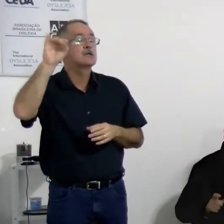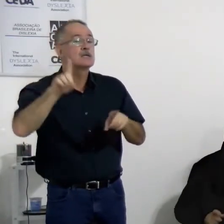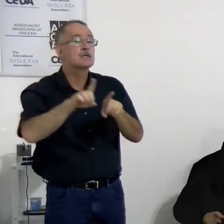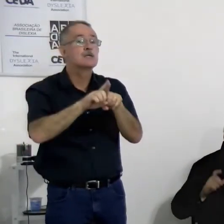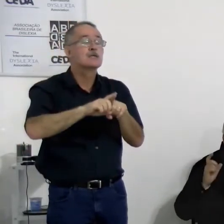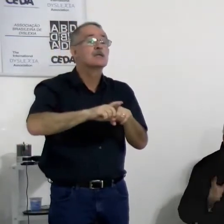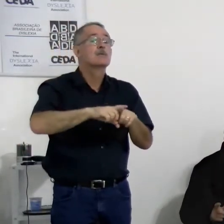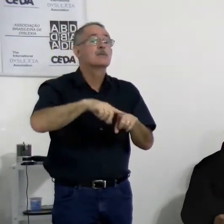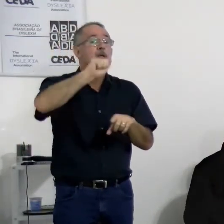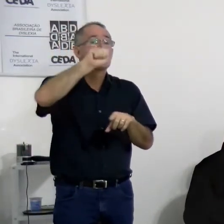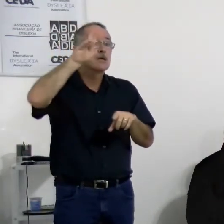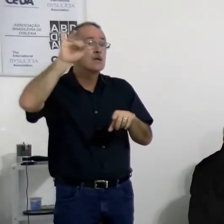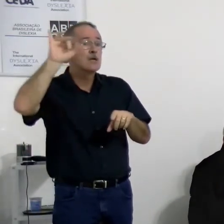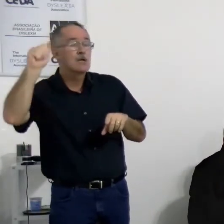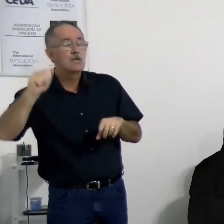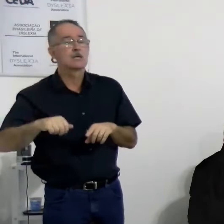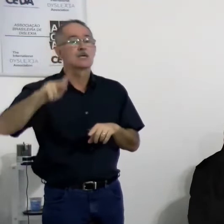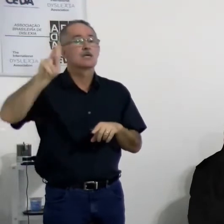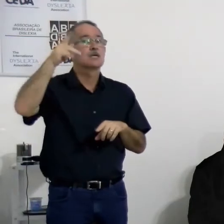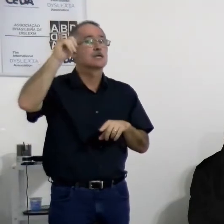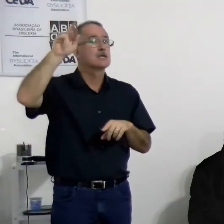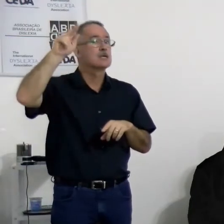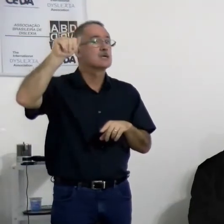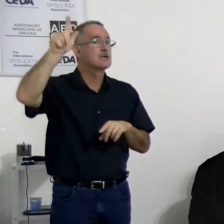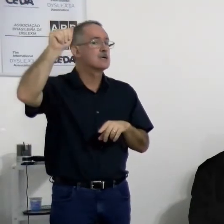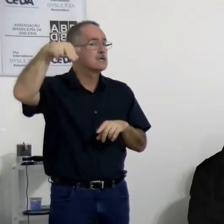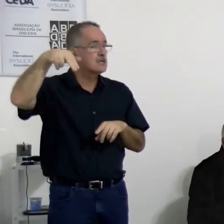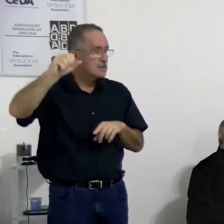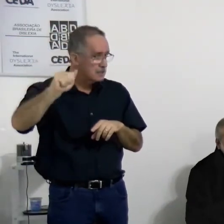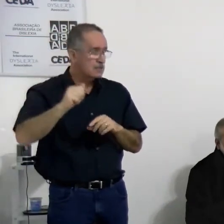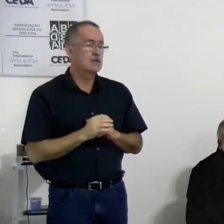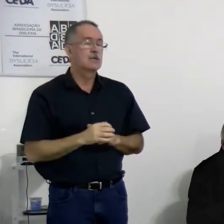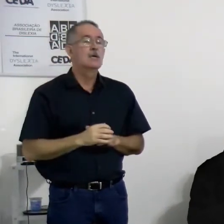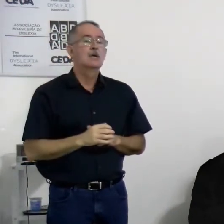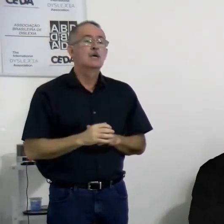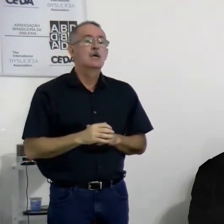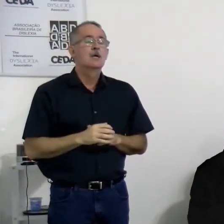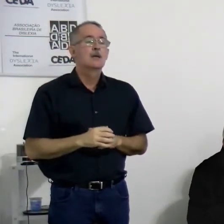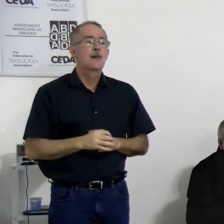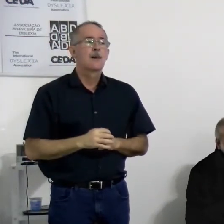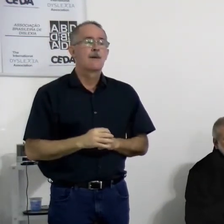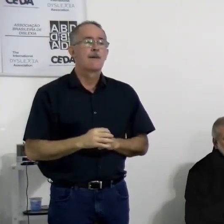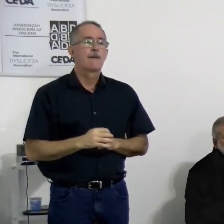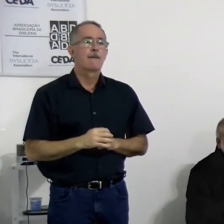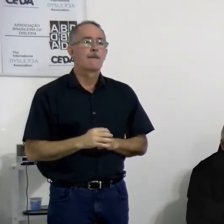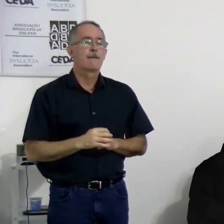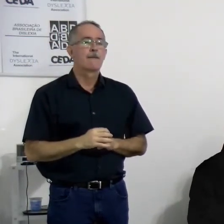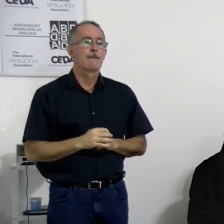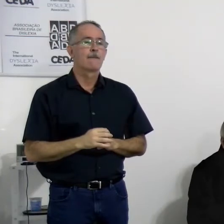caracteres do silabário hiragana. So we've done the same in Saudi